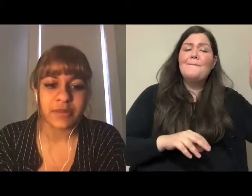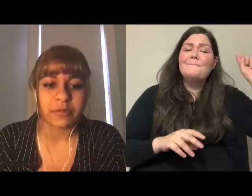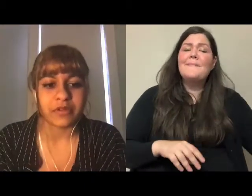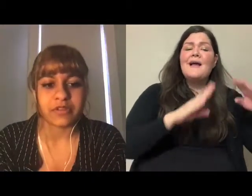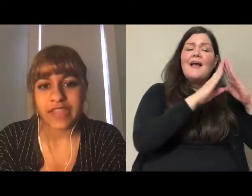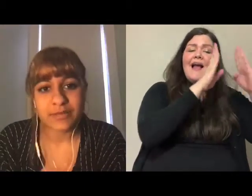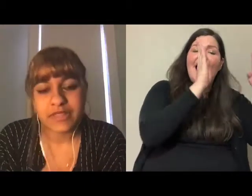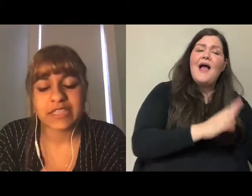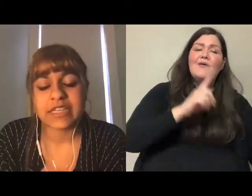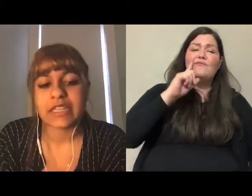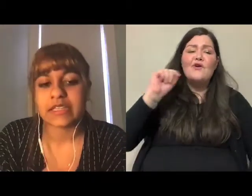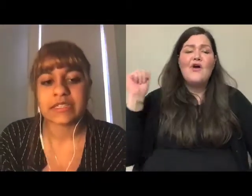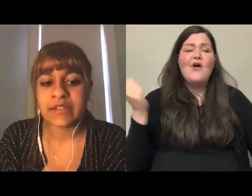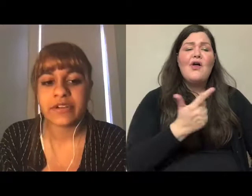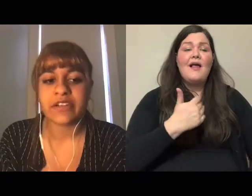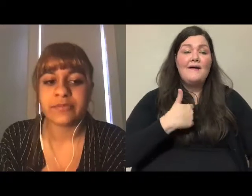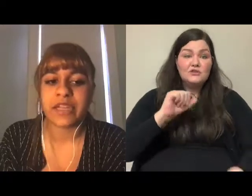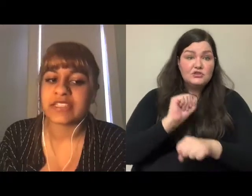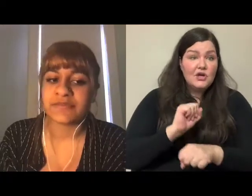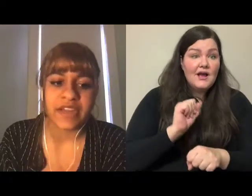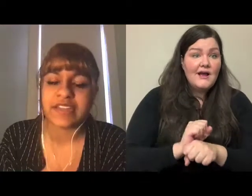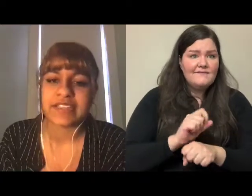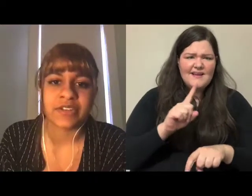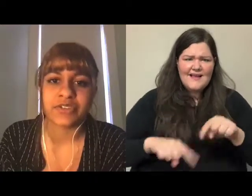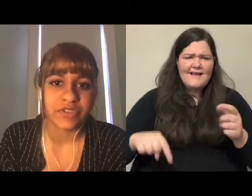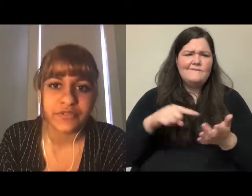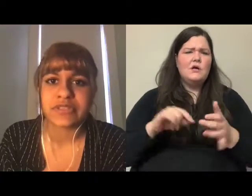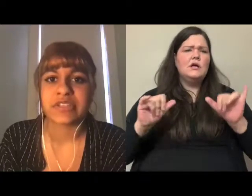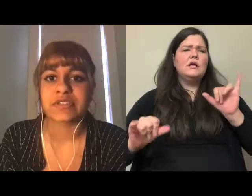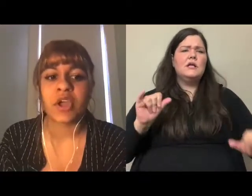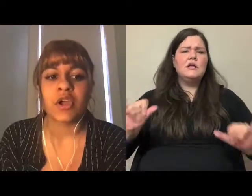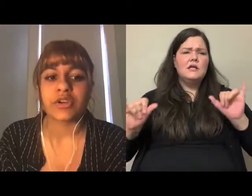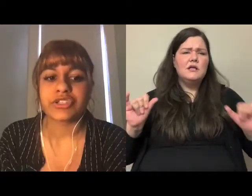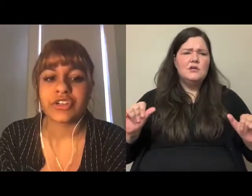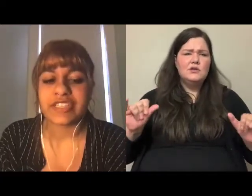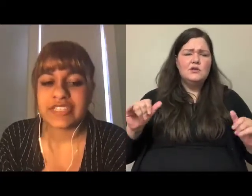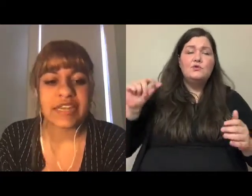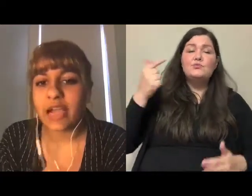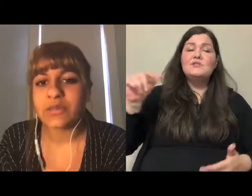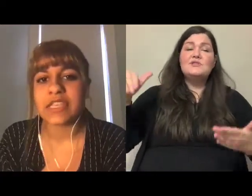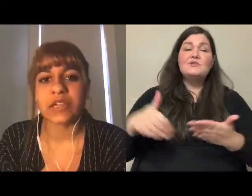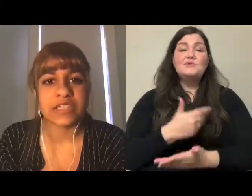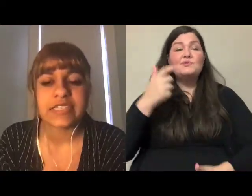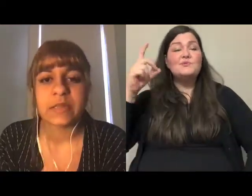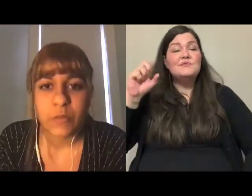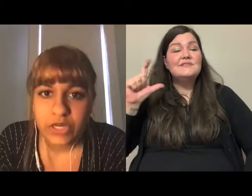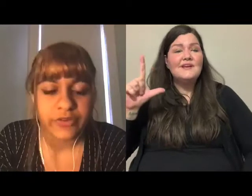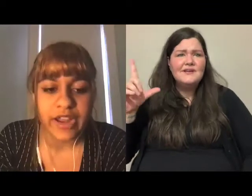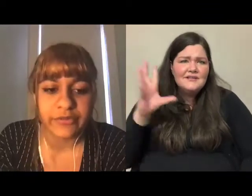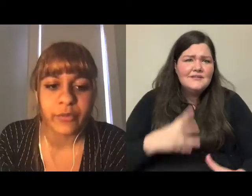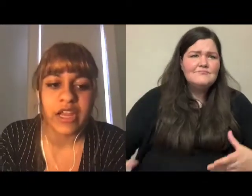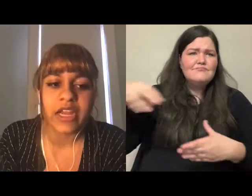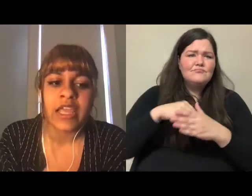the people. That's what they say. There's never enough money to fund essential services or ensure decent housing or decent work